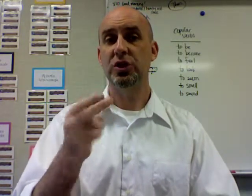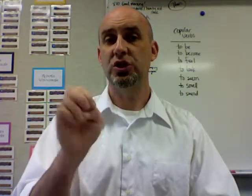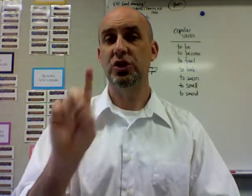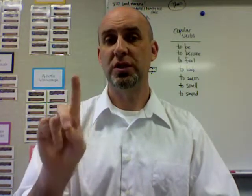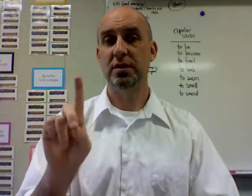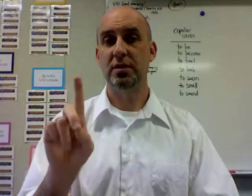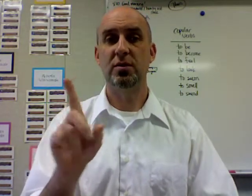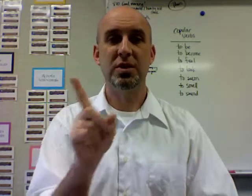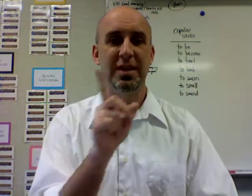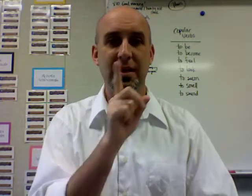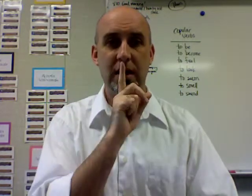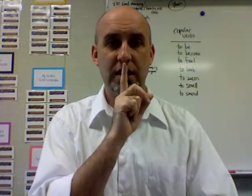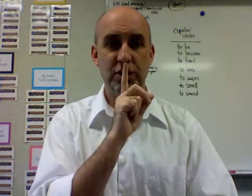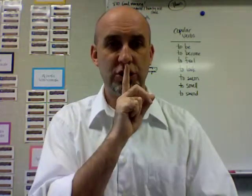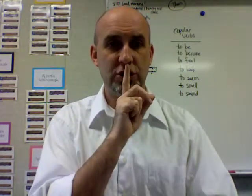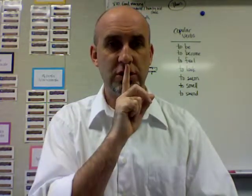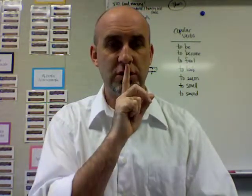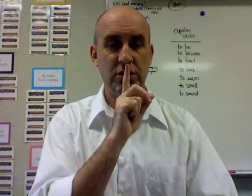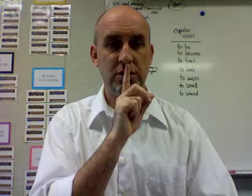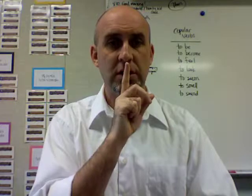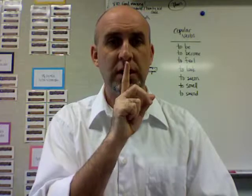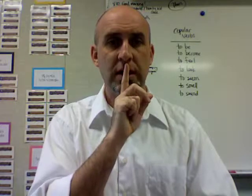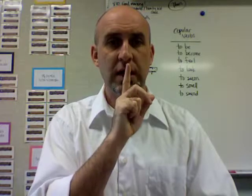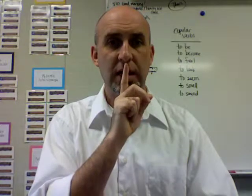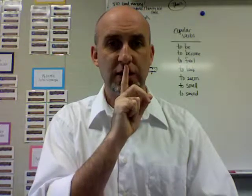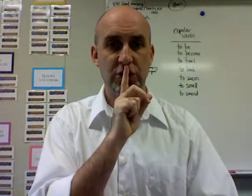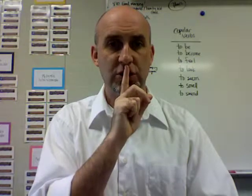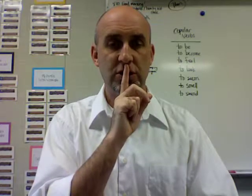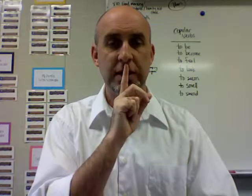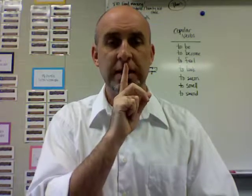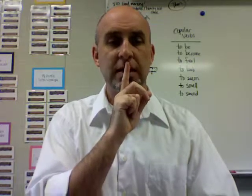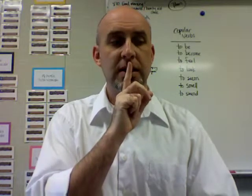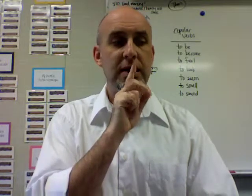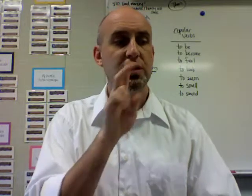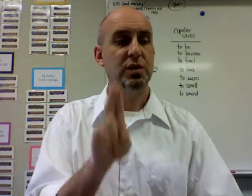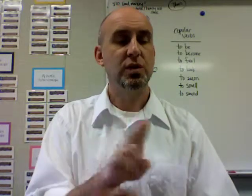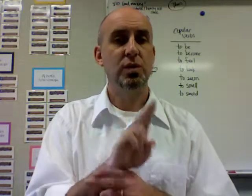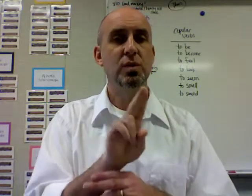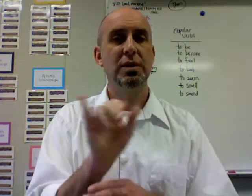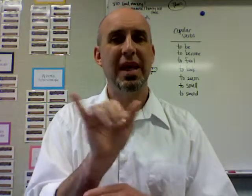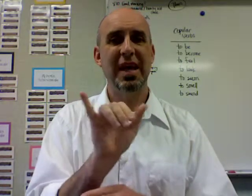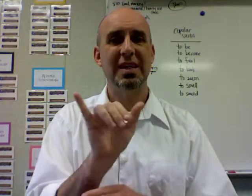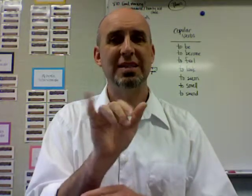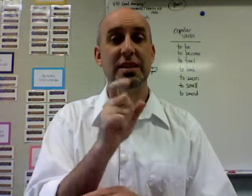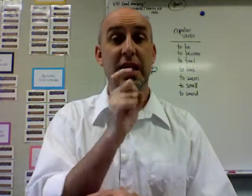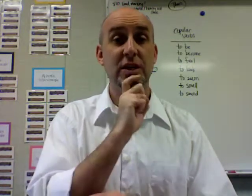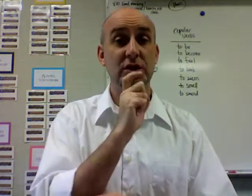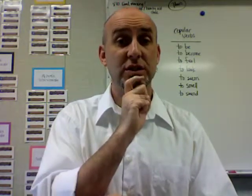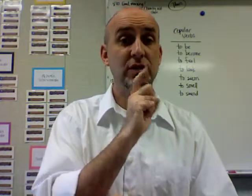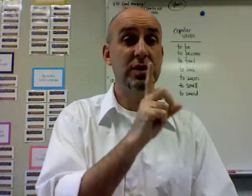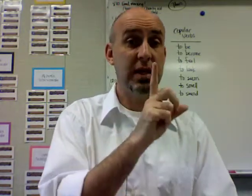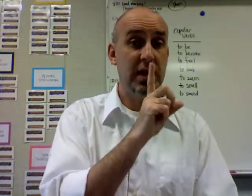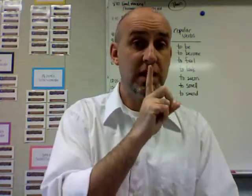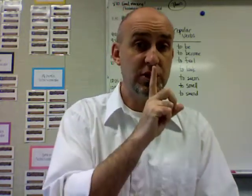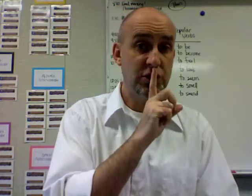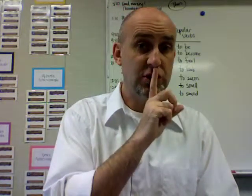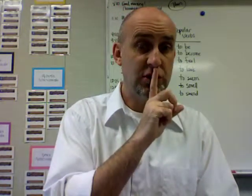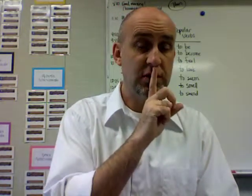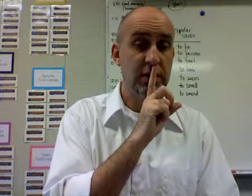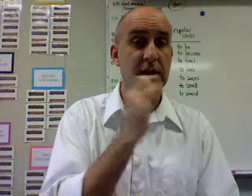hushed. We just sign hushed. Hushed. It's used as an adjective, you sign hushed. If